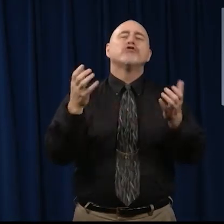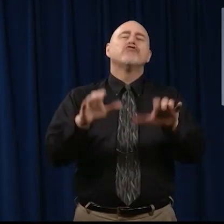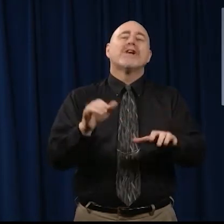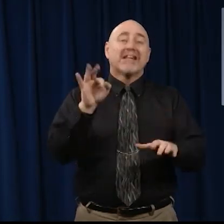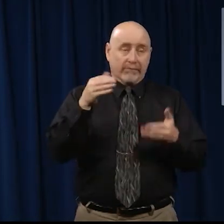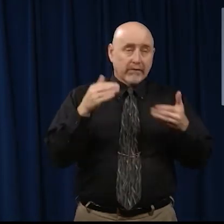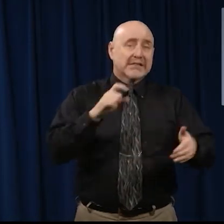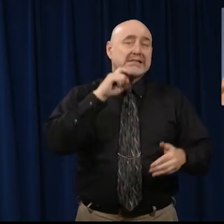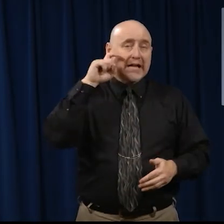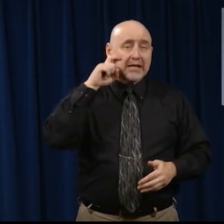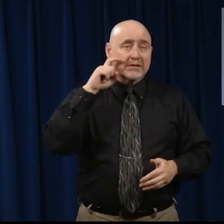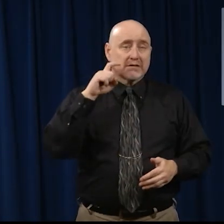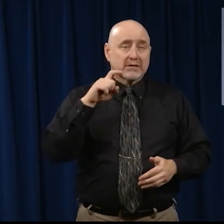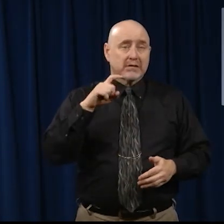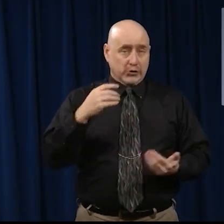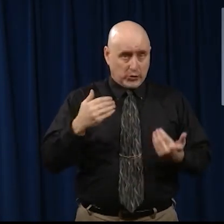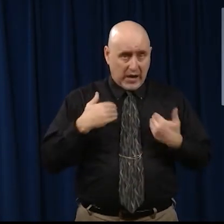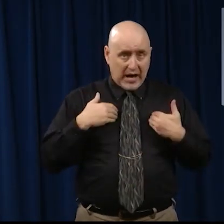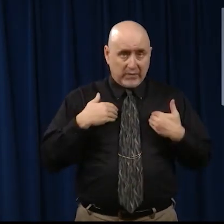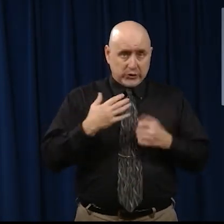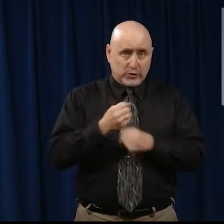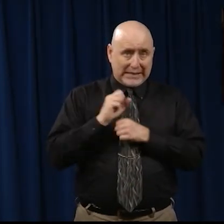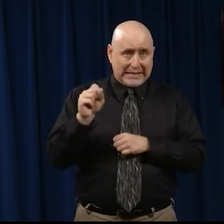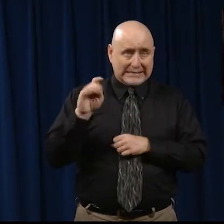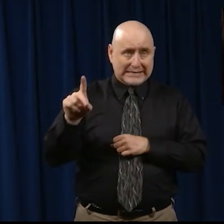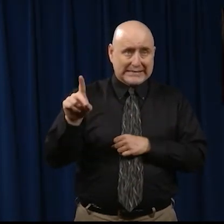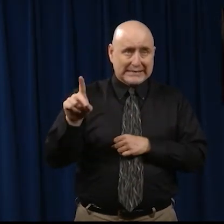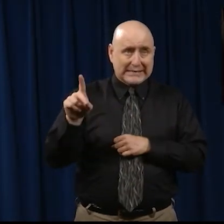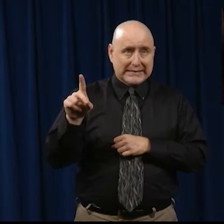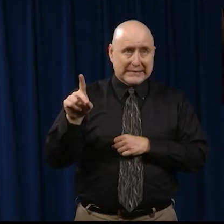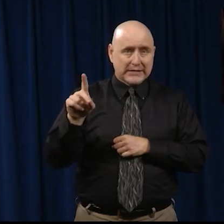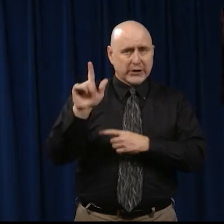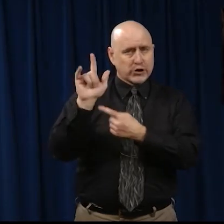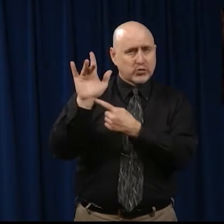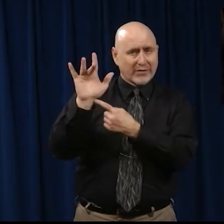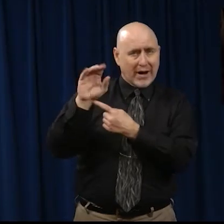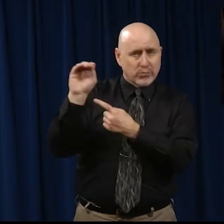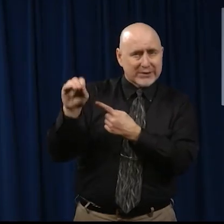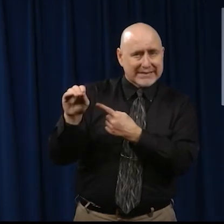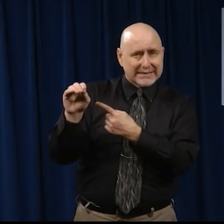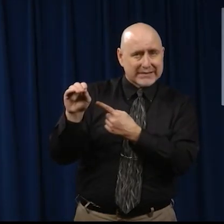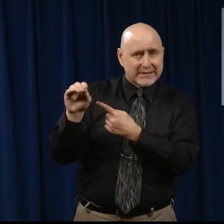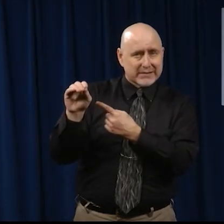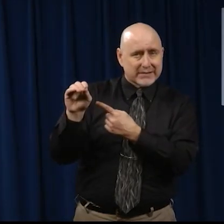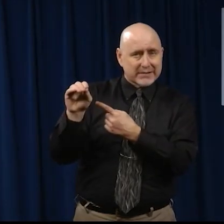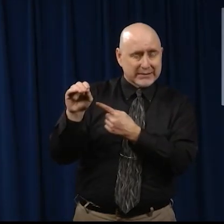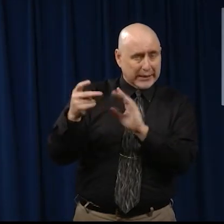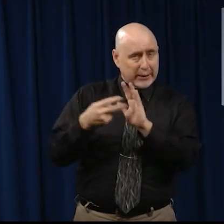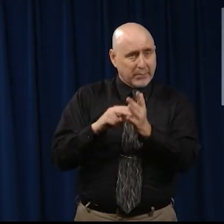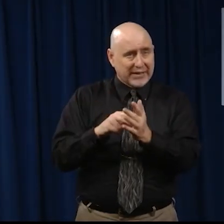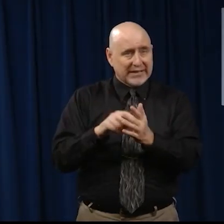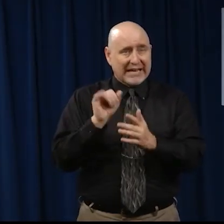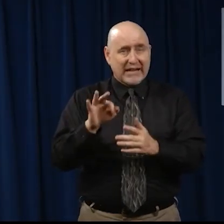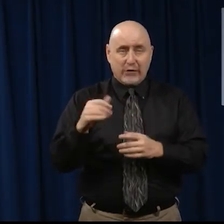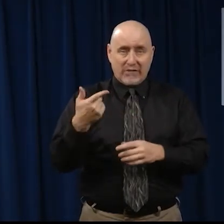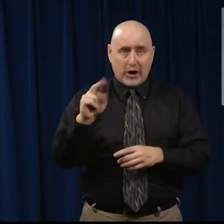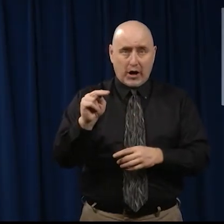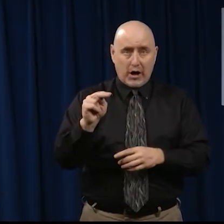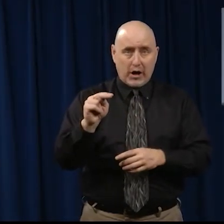much of a chance, if you are having sex, do you have of getting a sexually transmitted disease? 25% chance. That means if you had a